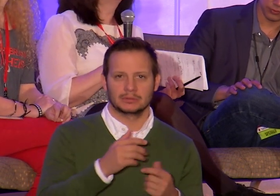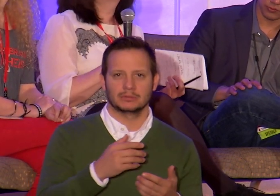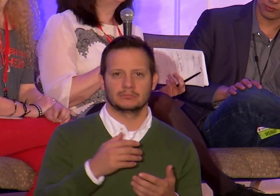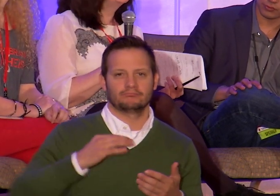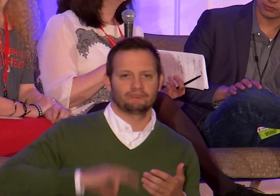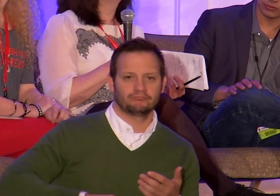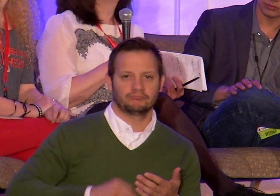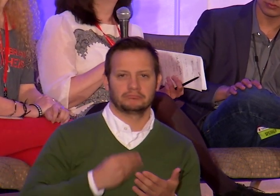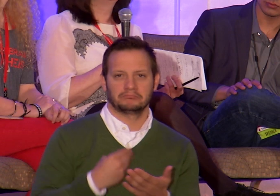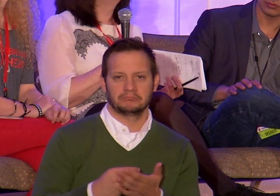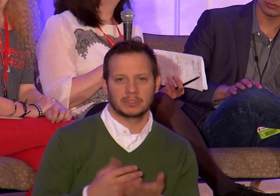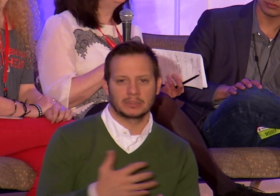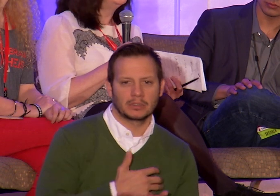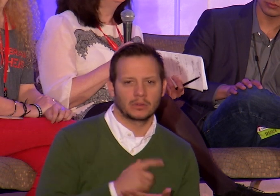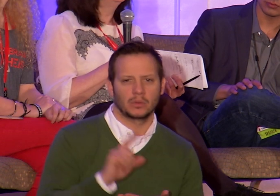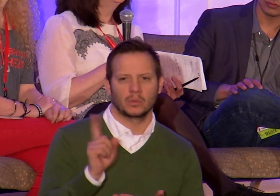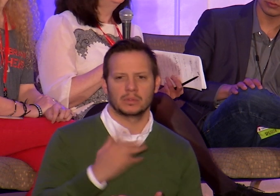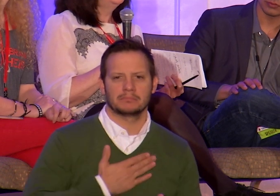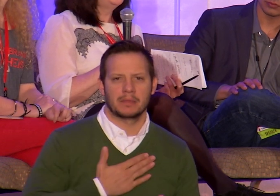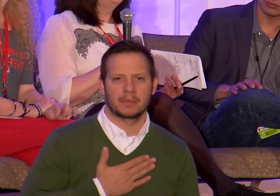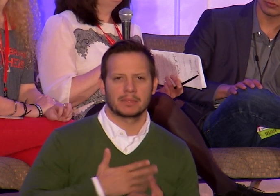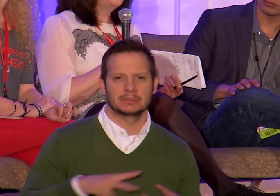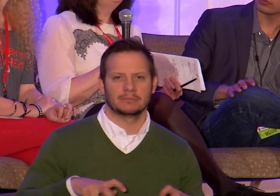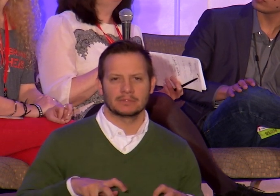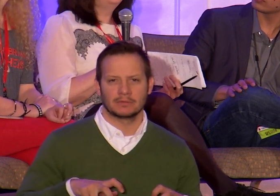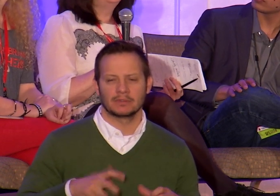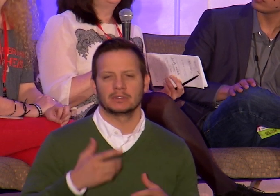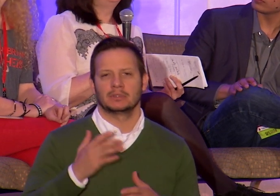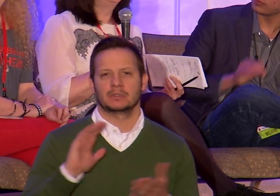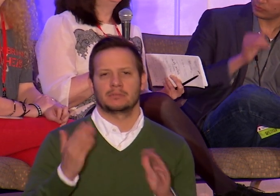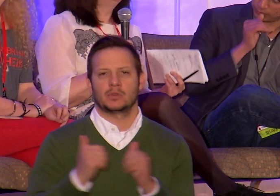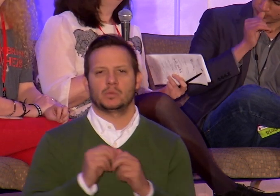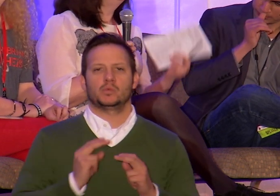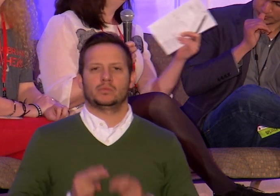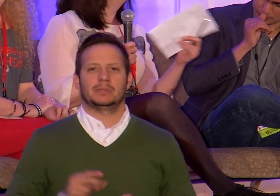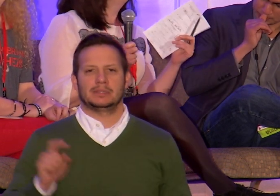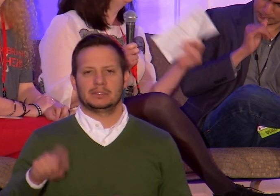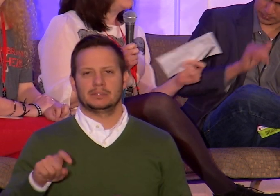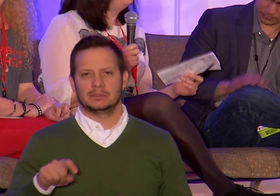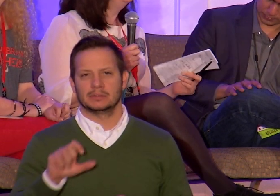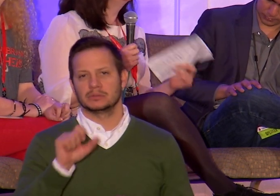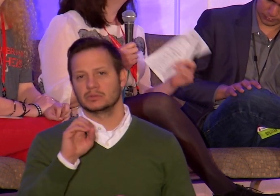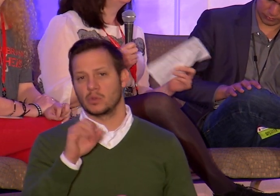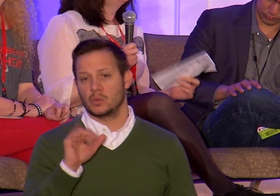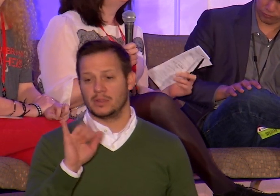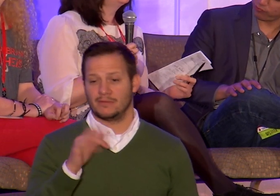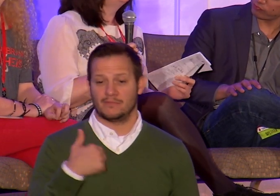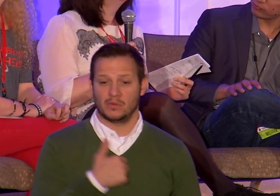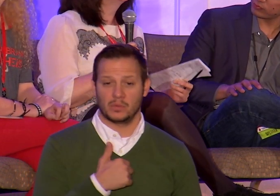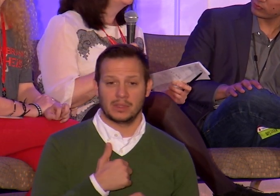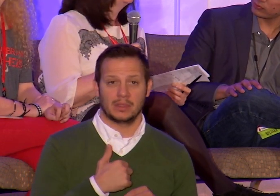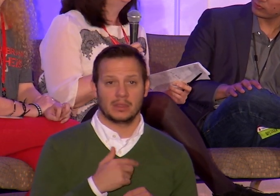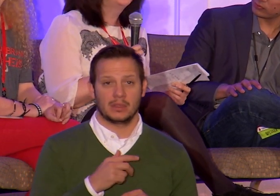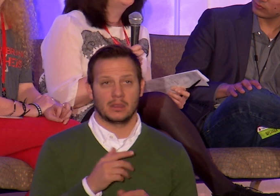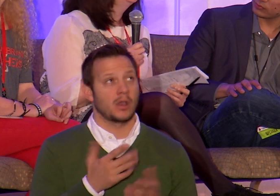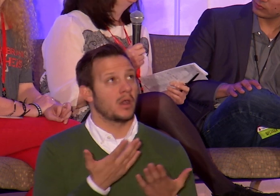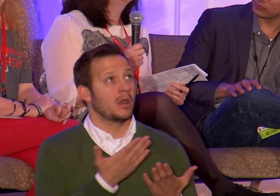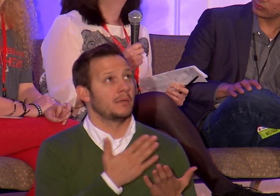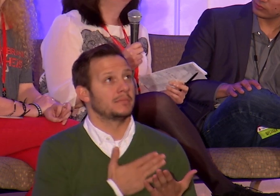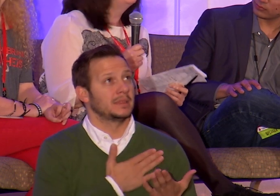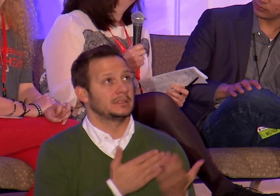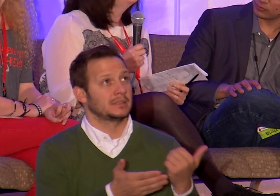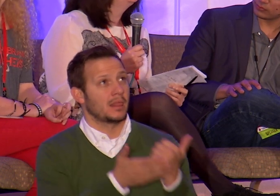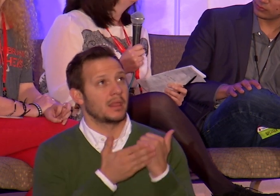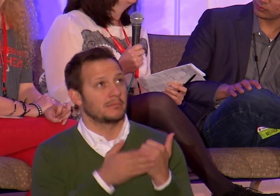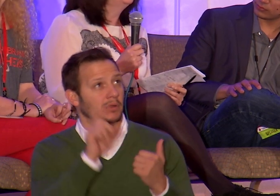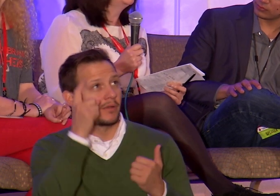profit takes precedence to human need. And therefore, I think if we look to them to solve our problems, we are looking in